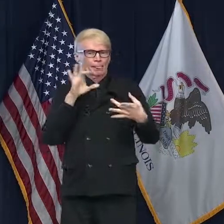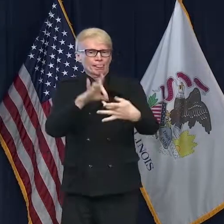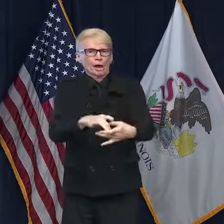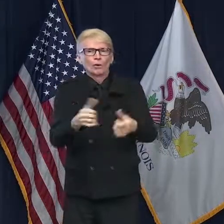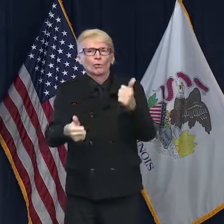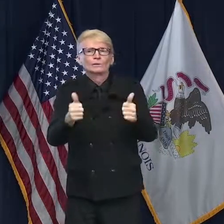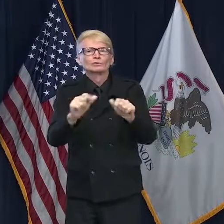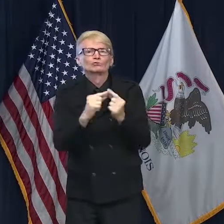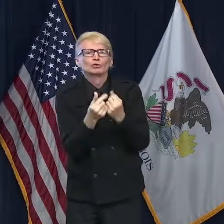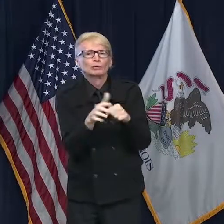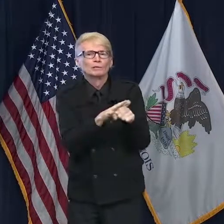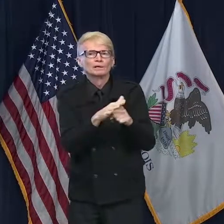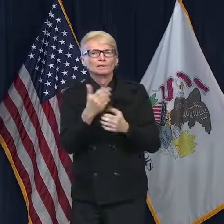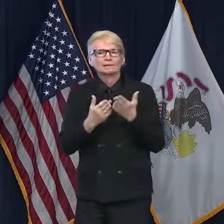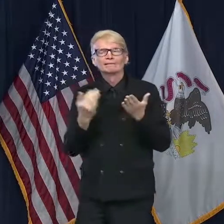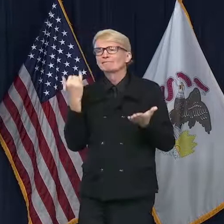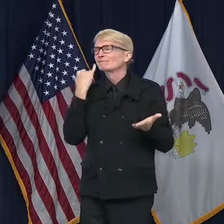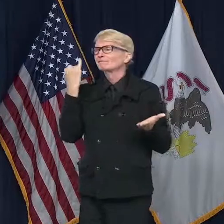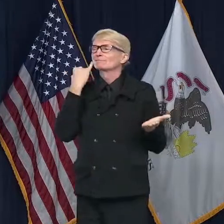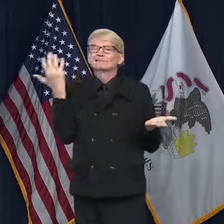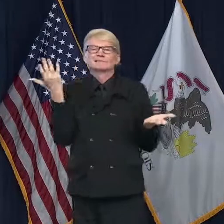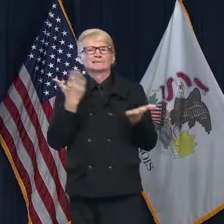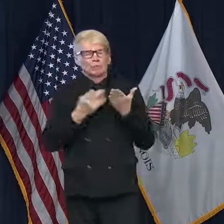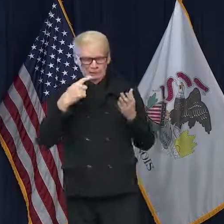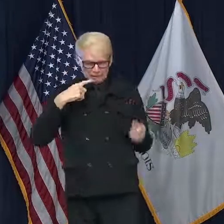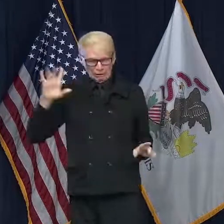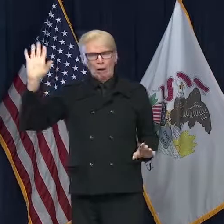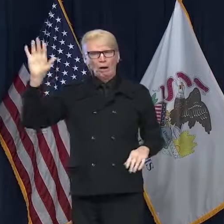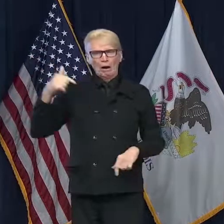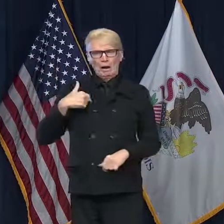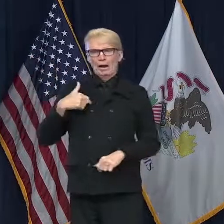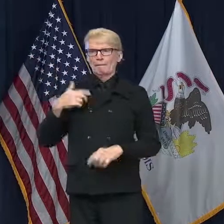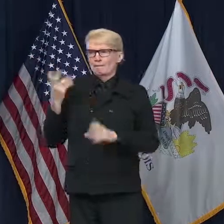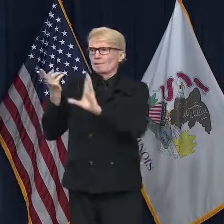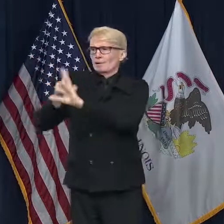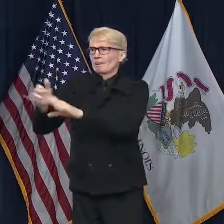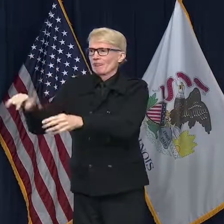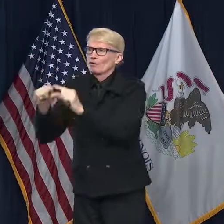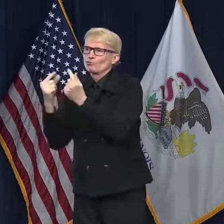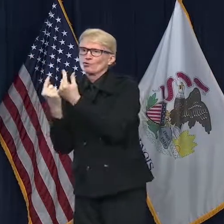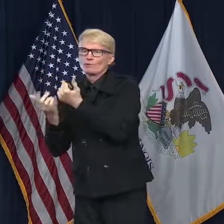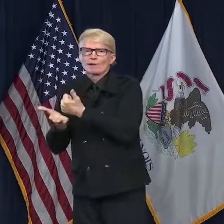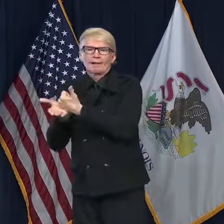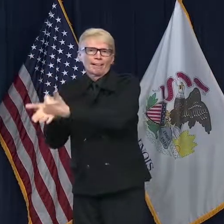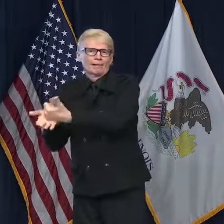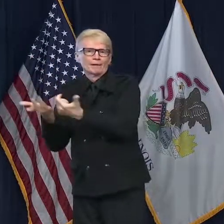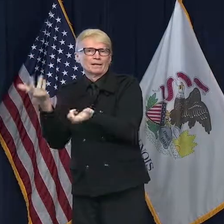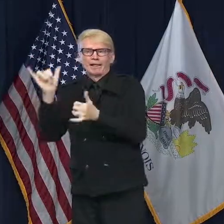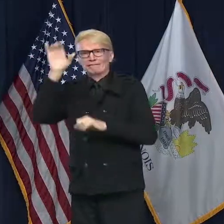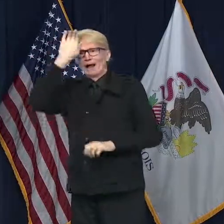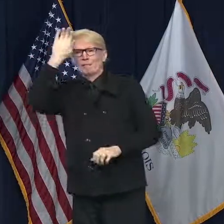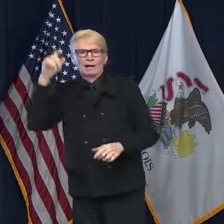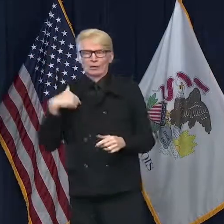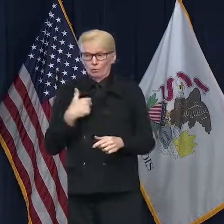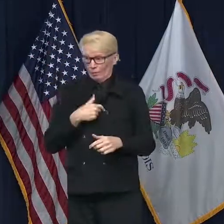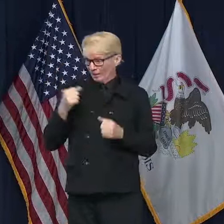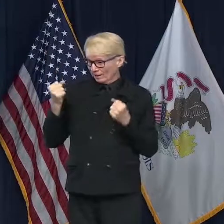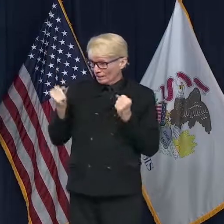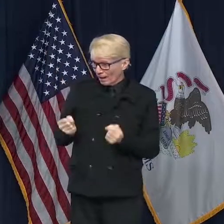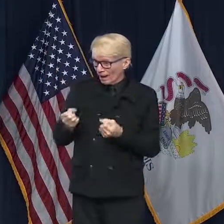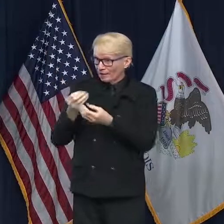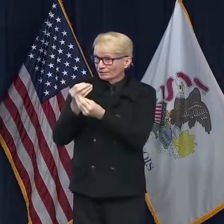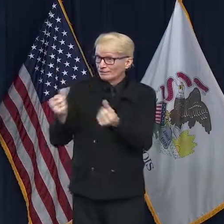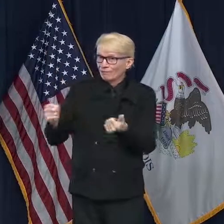to. If someone says that they are, of a group that they're not, do we have a way to really mitigate that? That's a